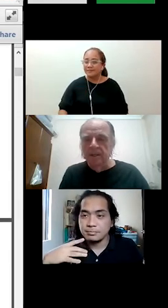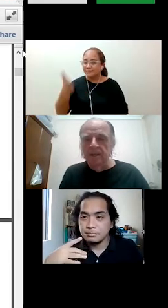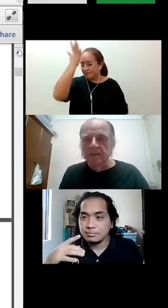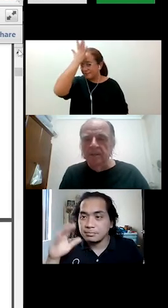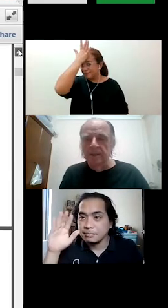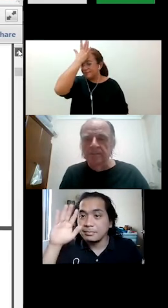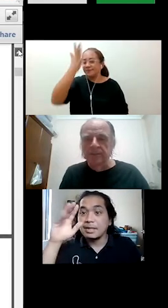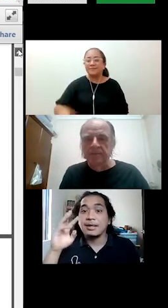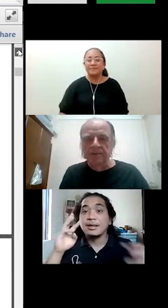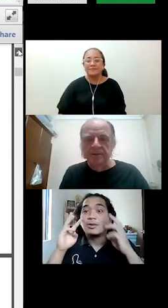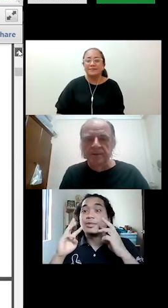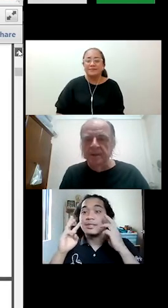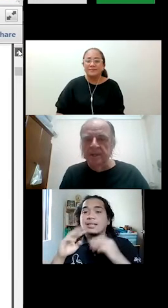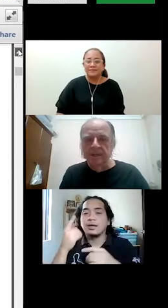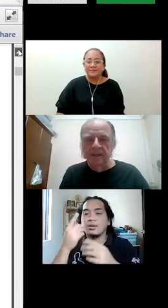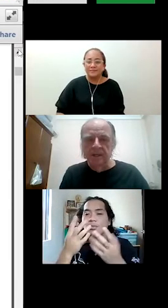comment. Yes, Peeps.